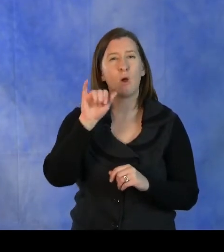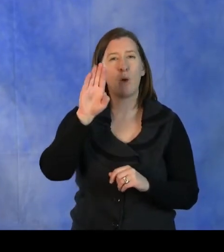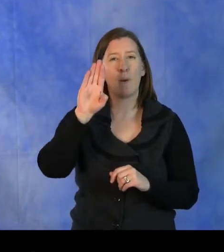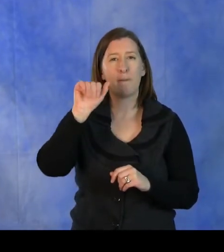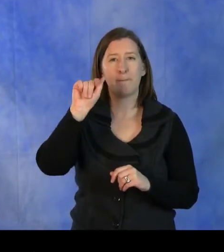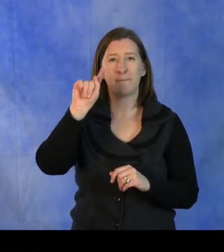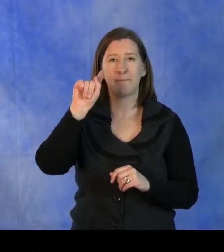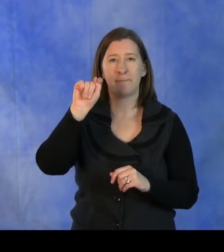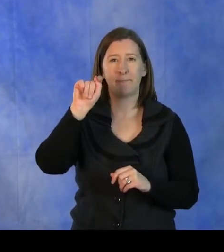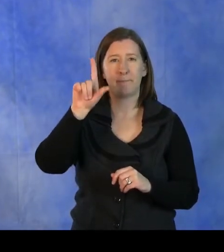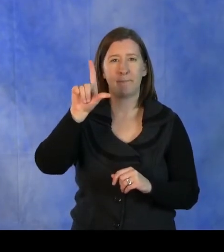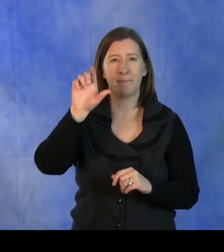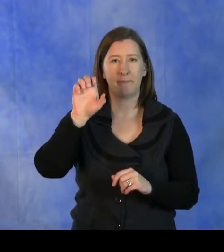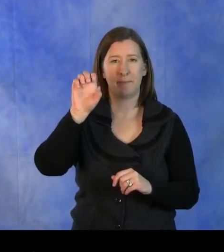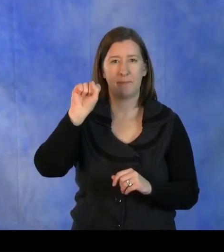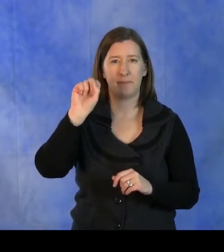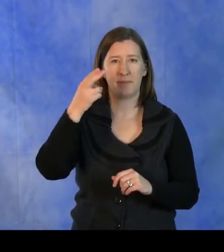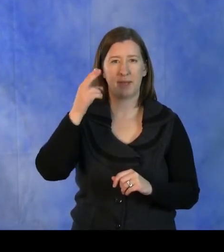checkers,